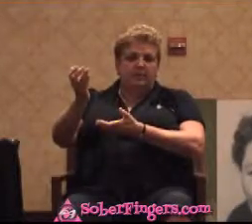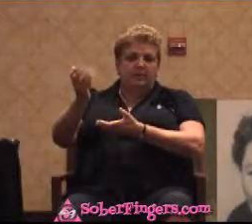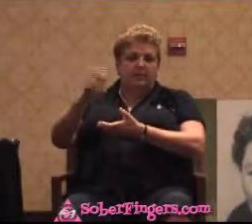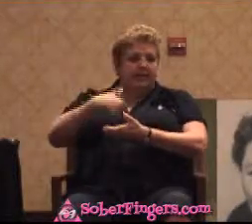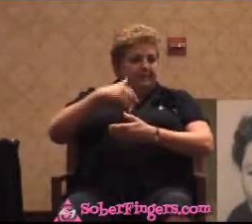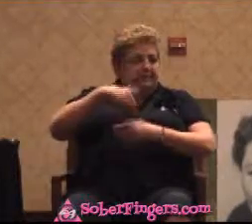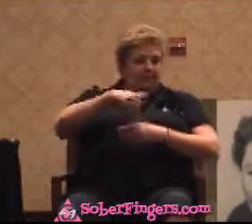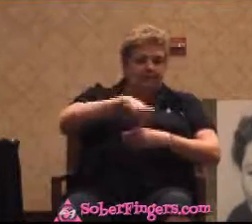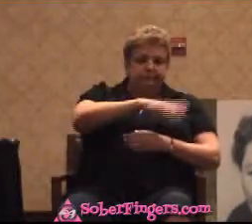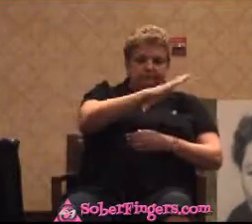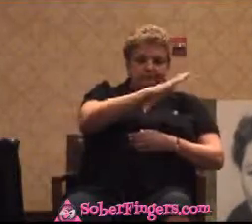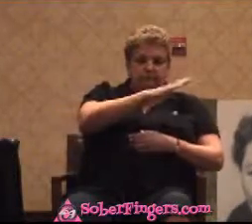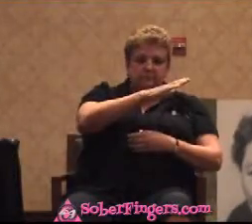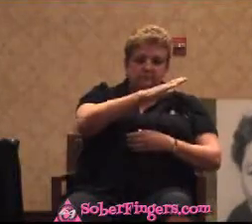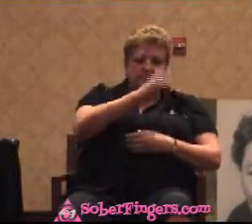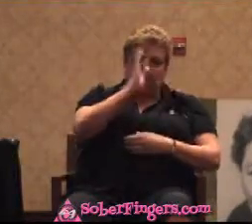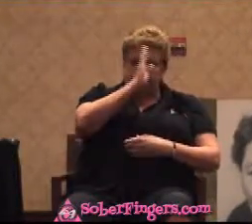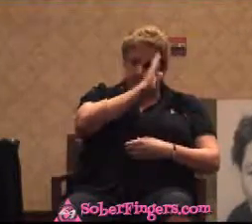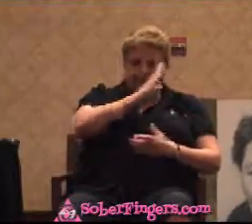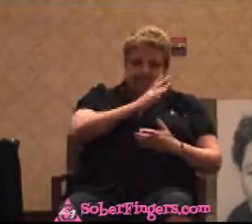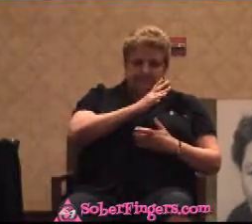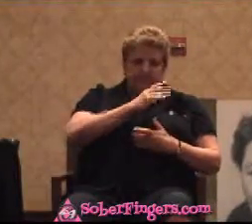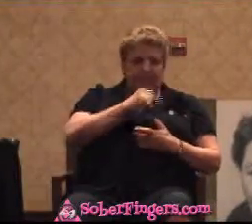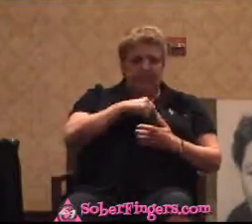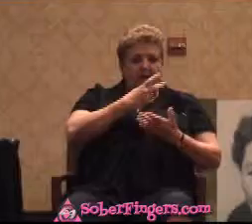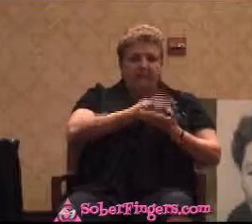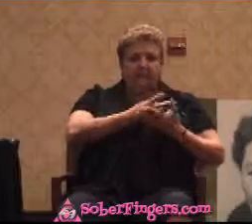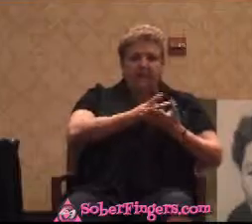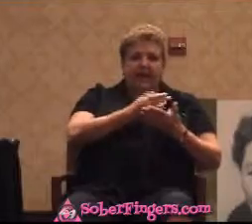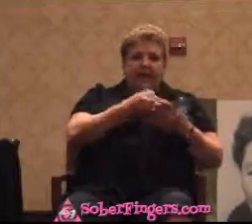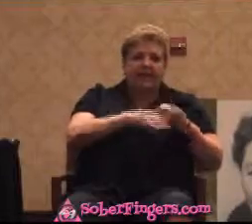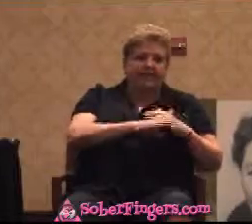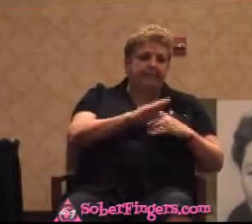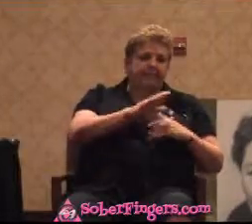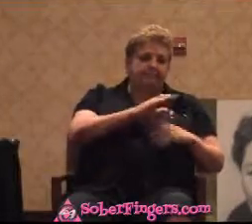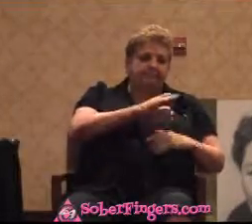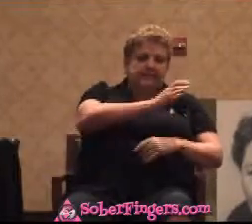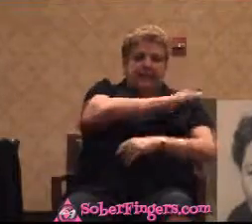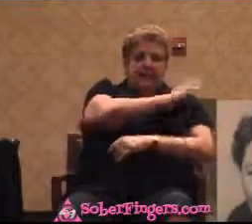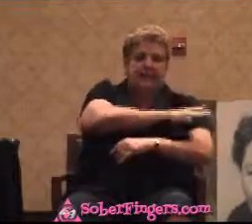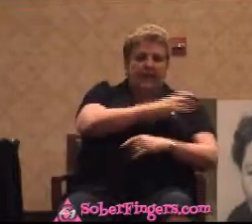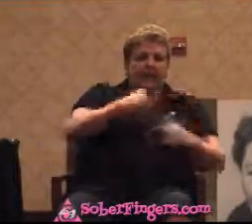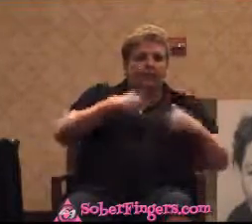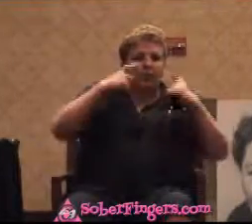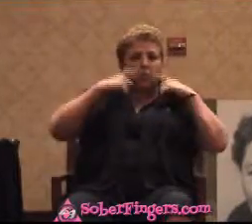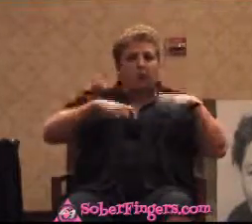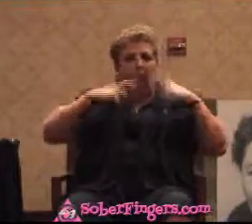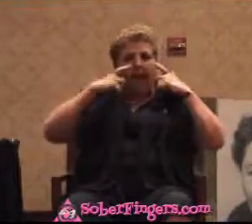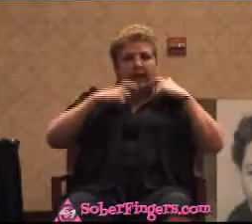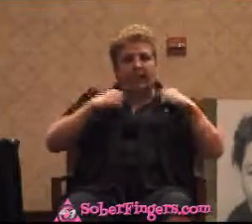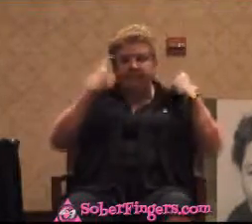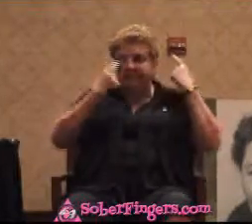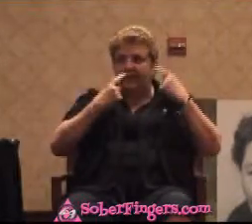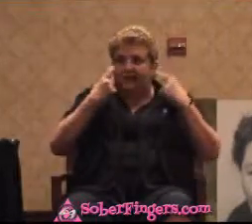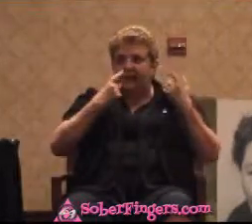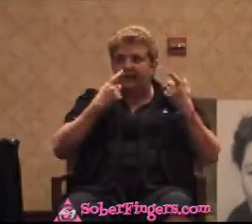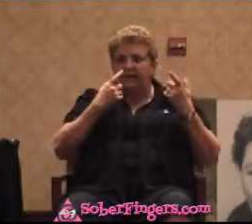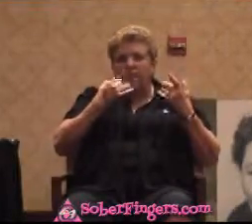medical. And I'm laying over in medical, and I'm crying, and I'm thinking to myself, what's wrong with